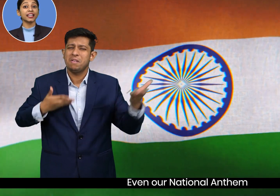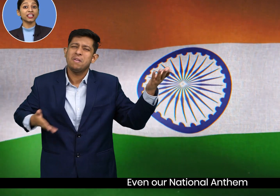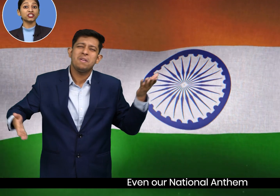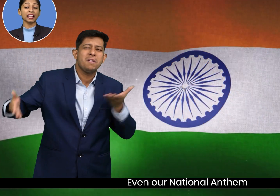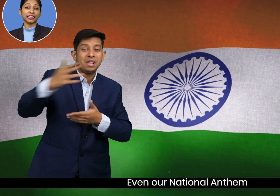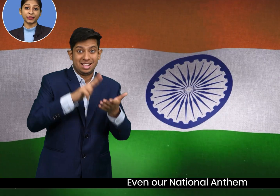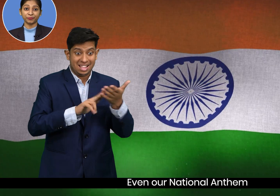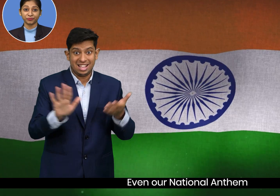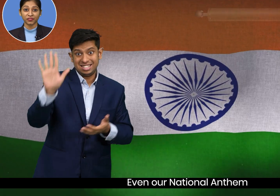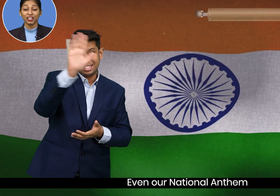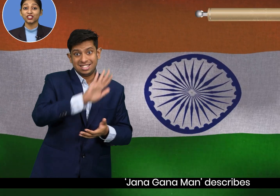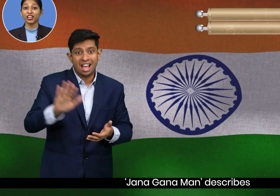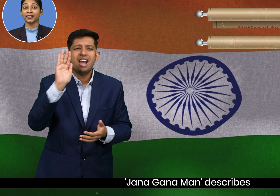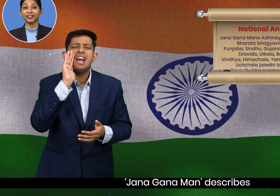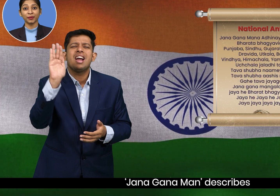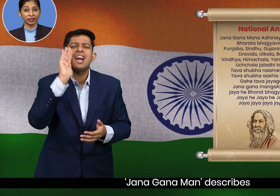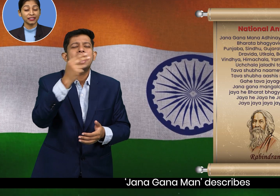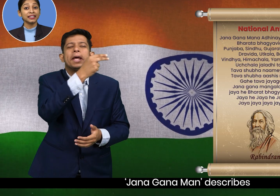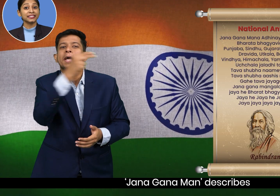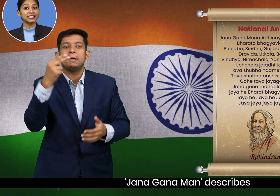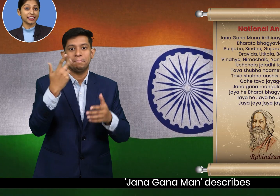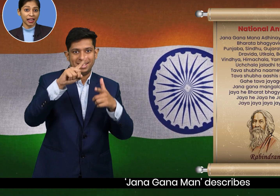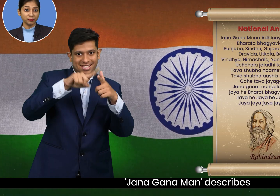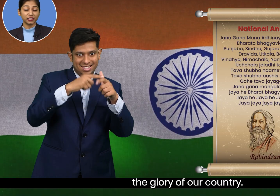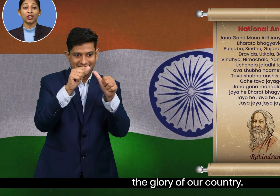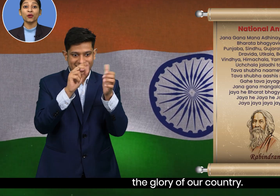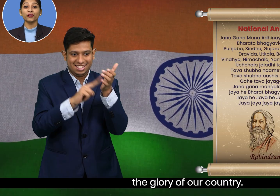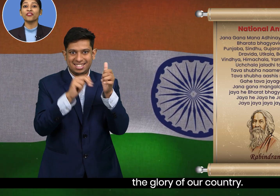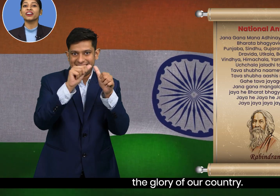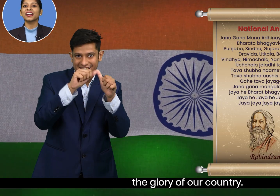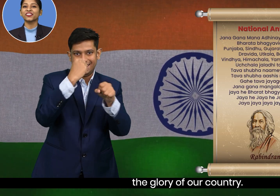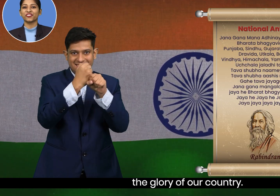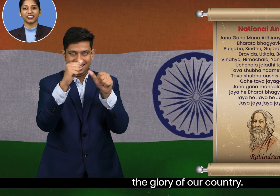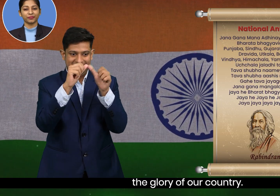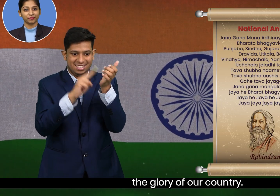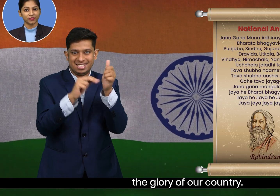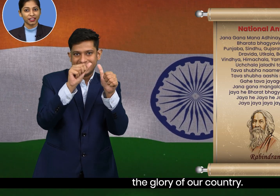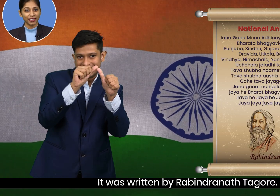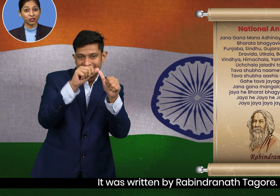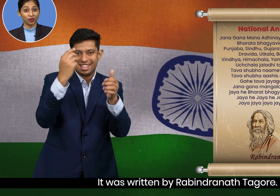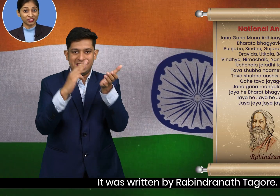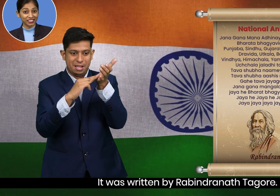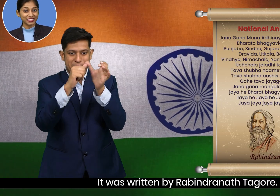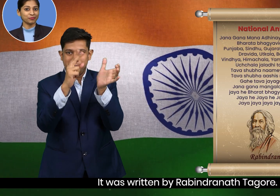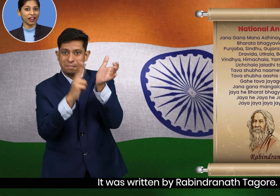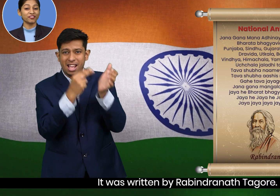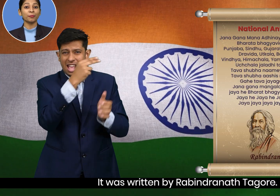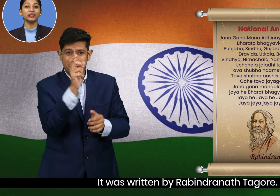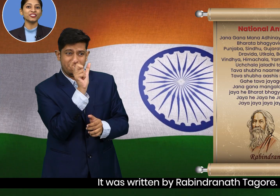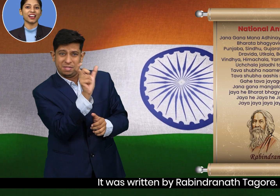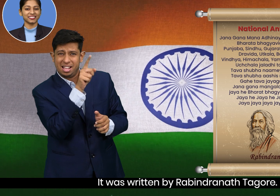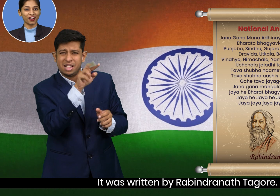Even our national anthem, Jana Gana Man, describes the glory of a country. It was written